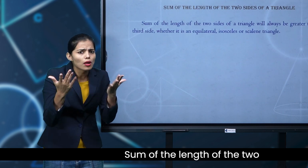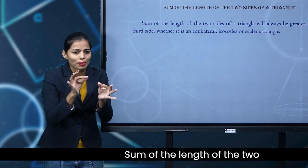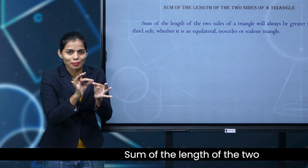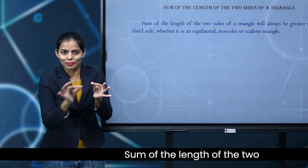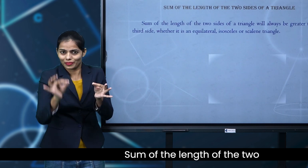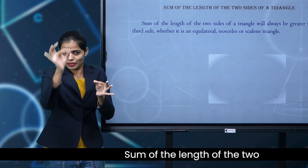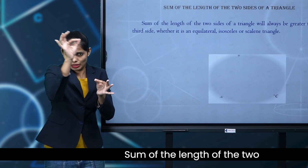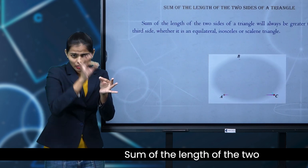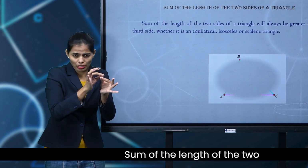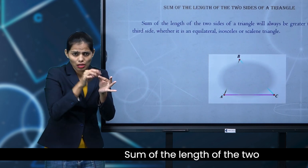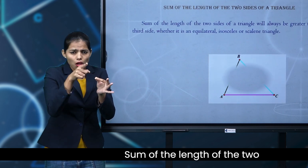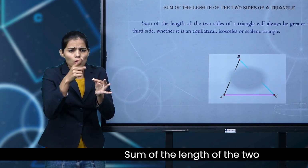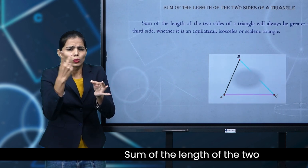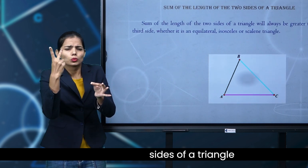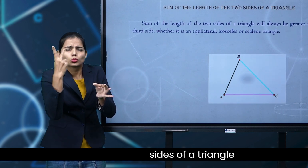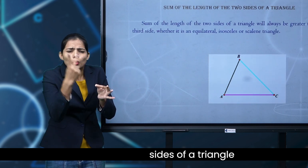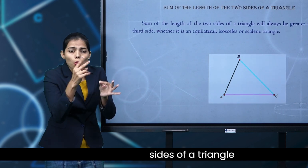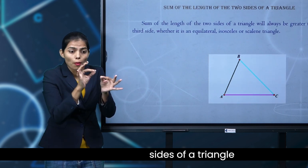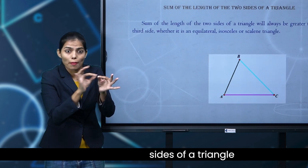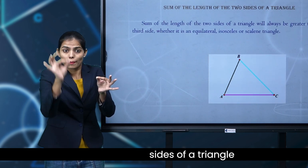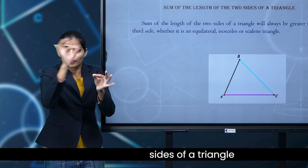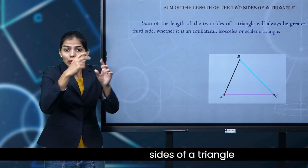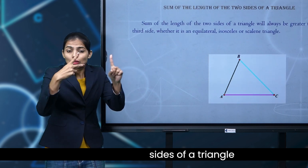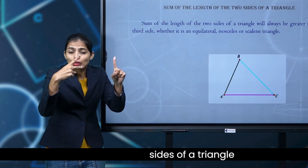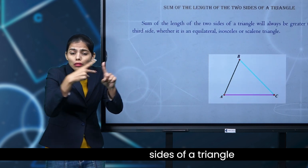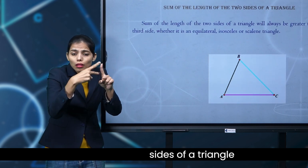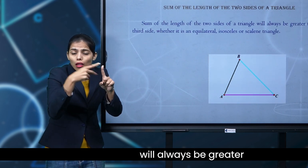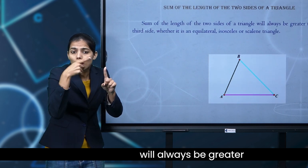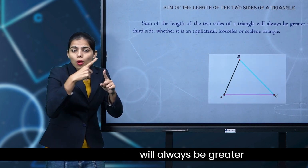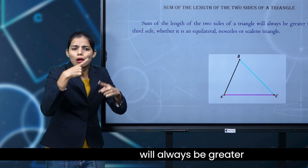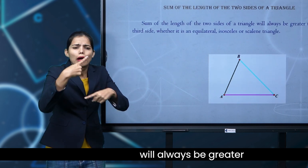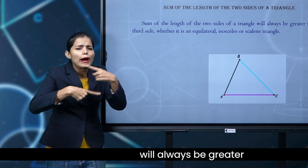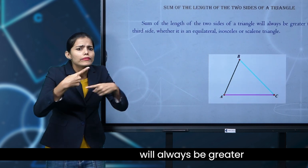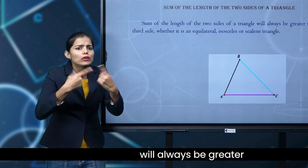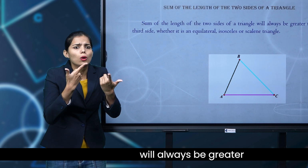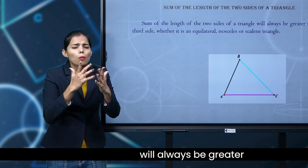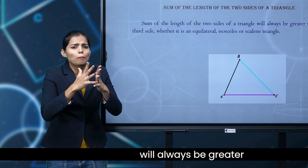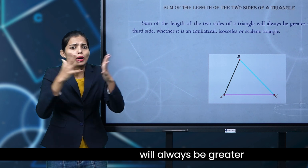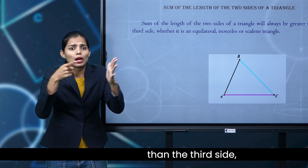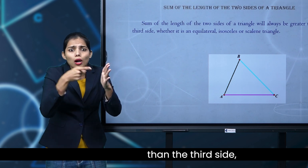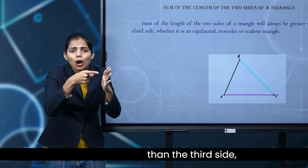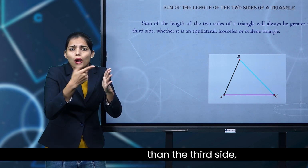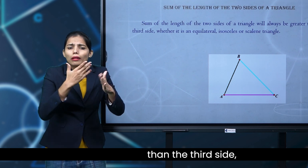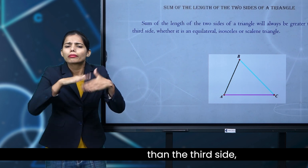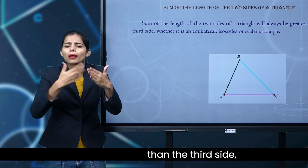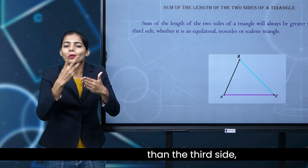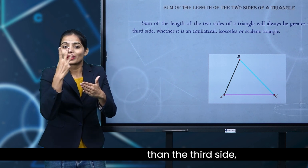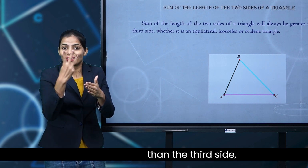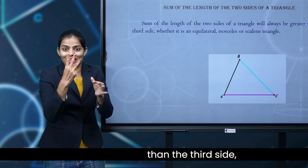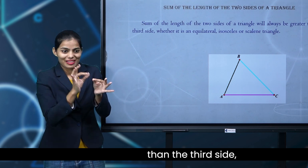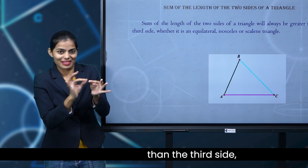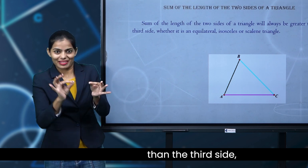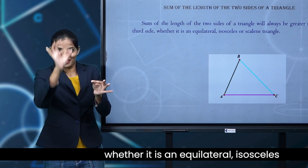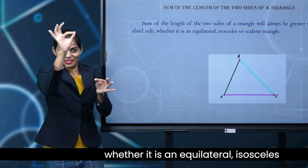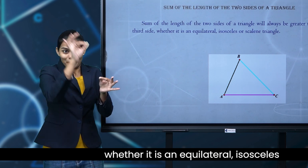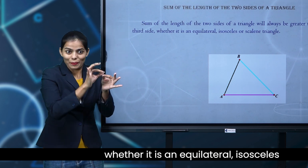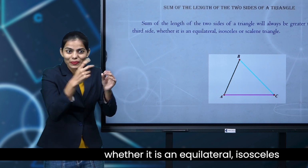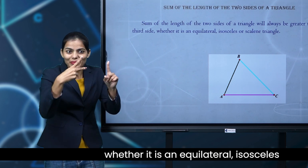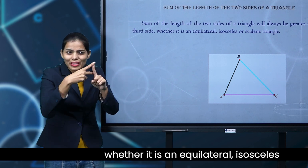Sum of the length of the two sides of a triangle will always be greater than the third side, whether